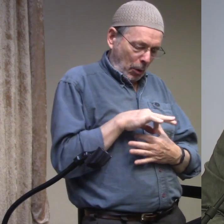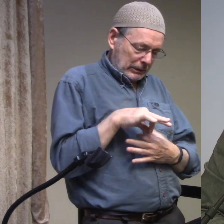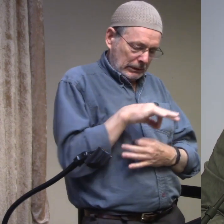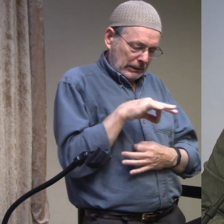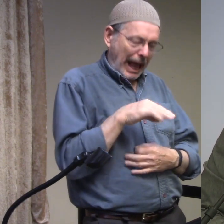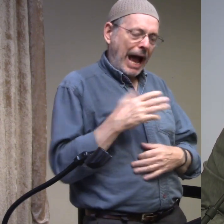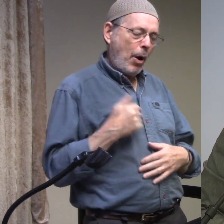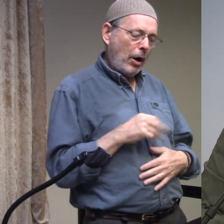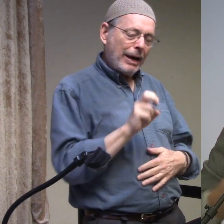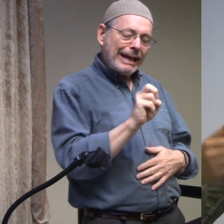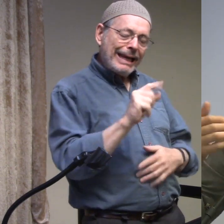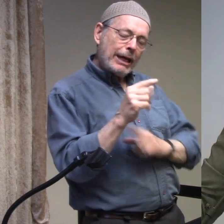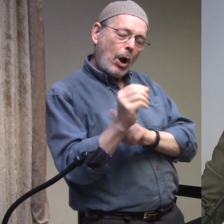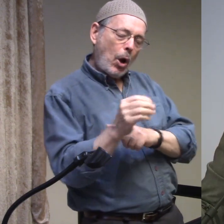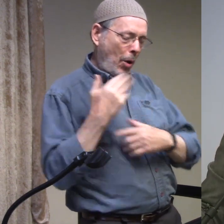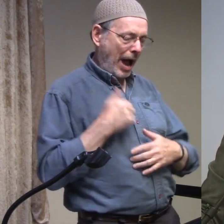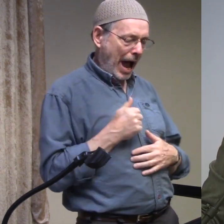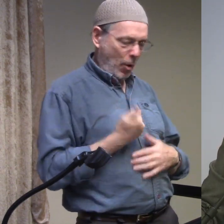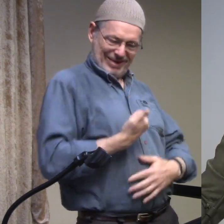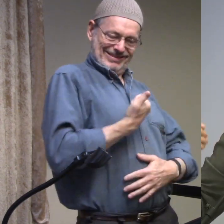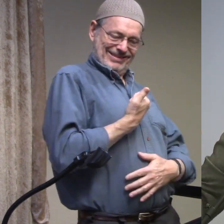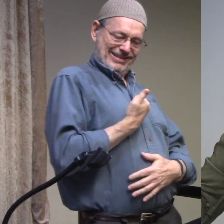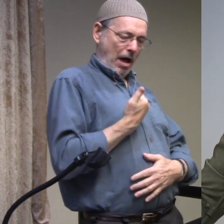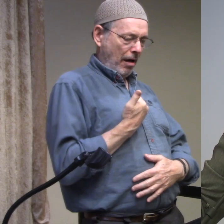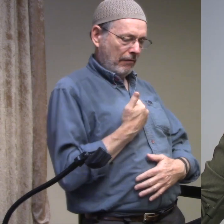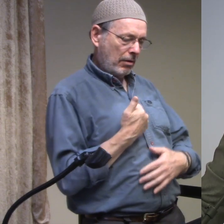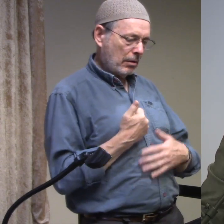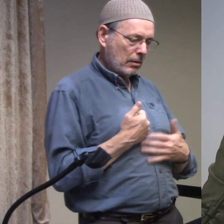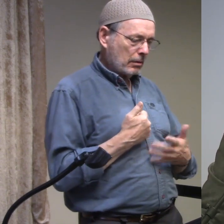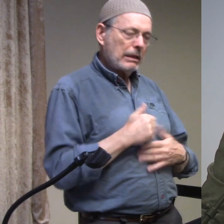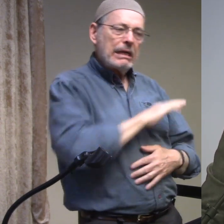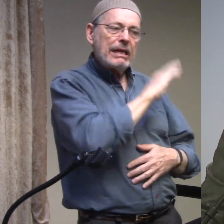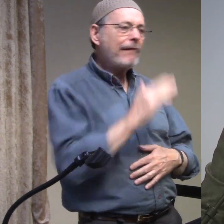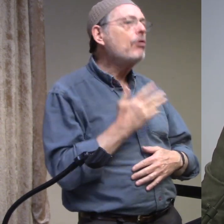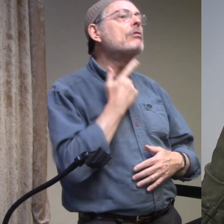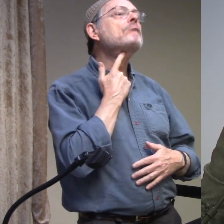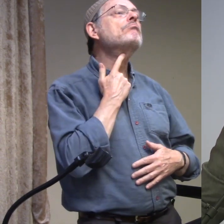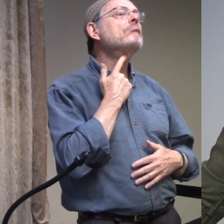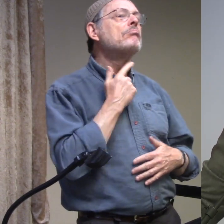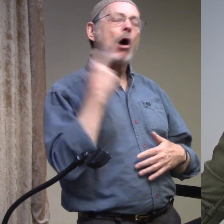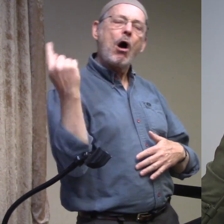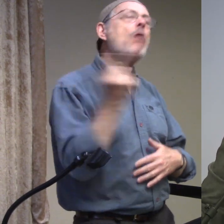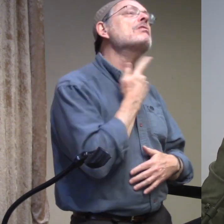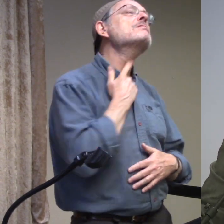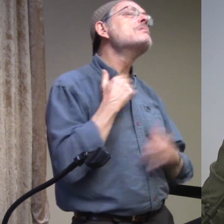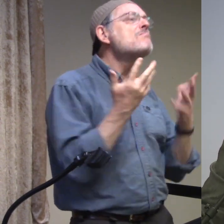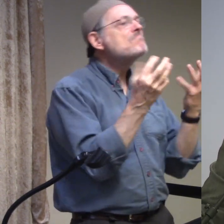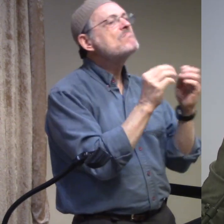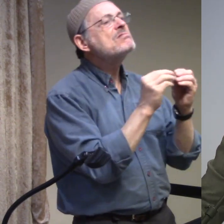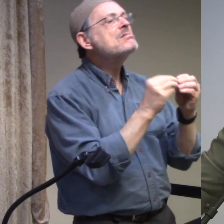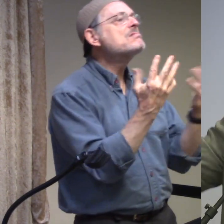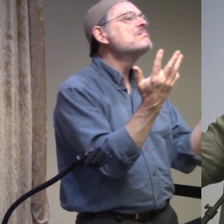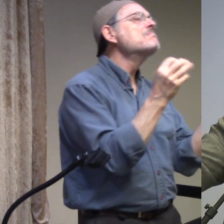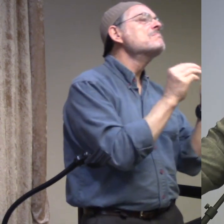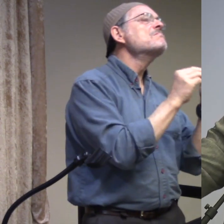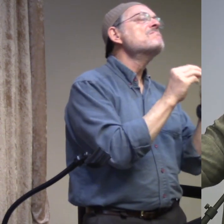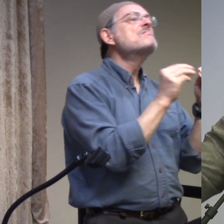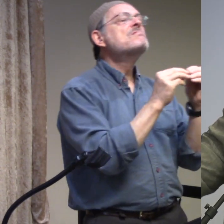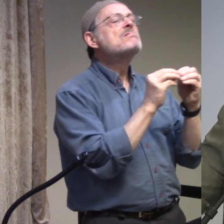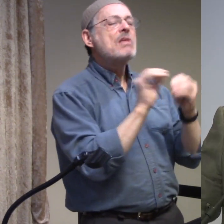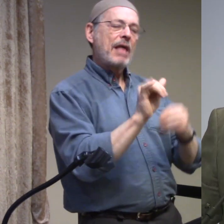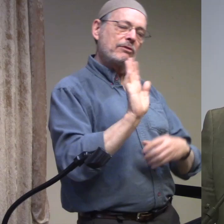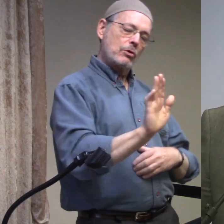ego, is tamma'ah. It's never satiated. It always wants more.